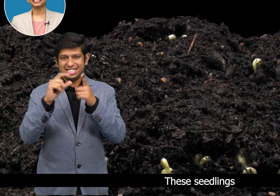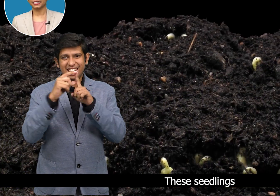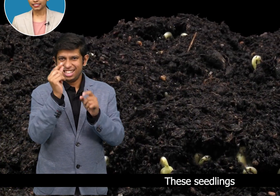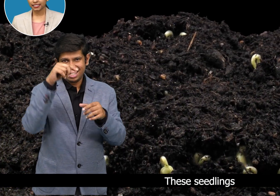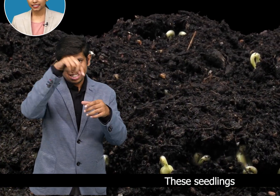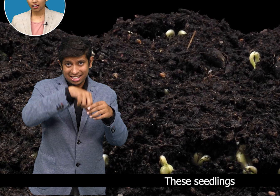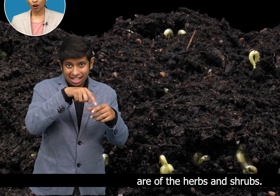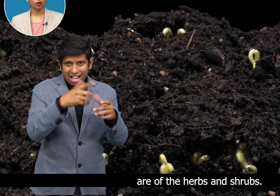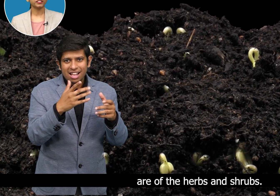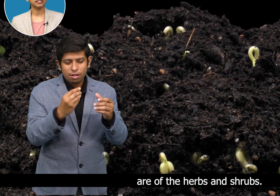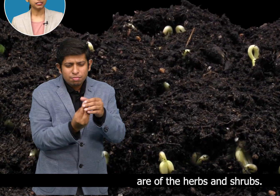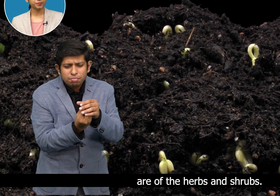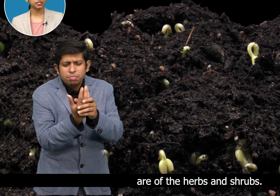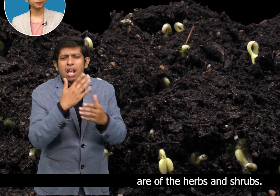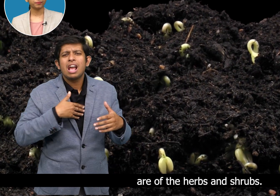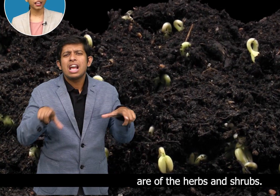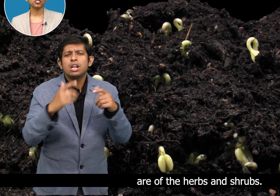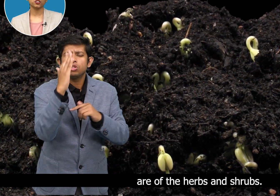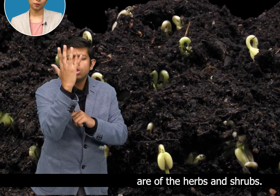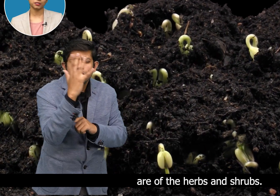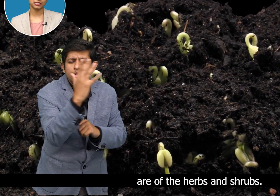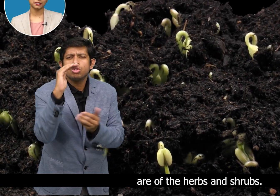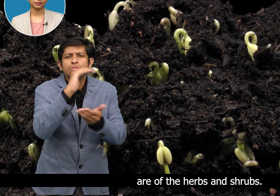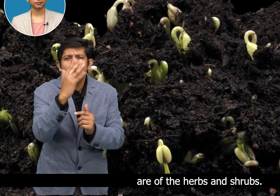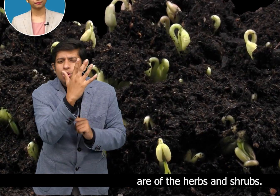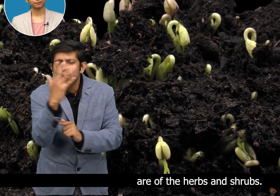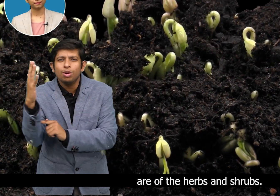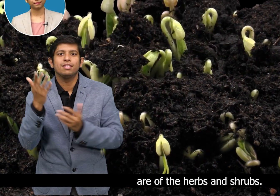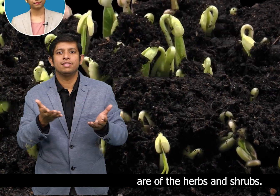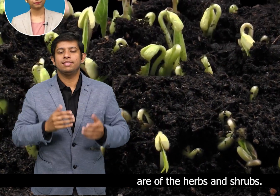These seedlings are of the herbs and shrubs.